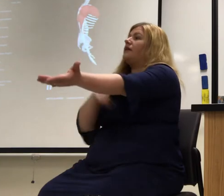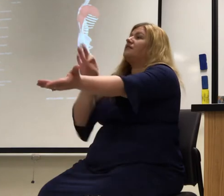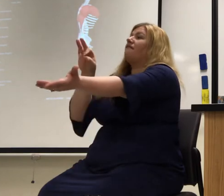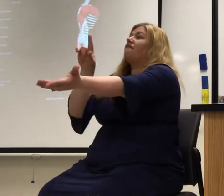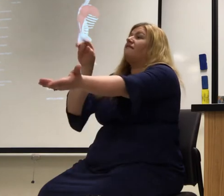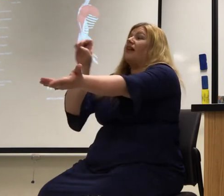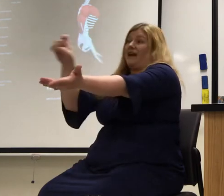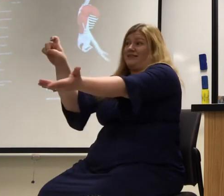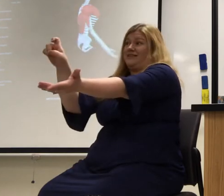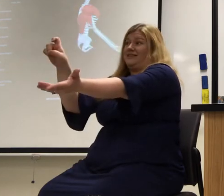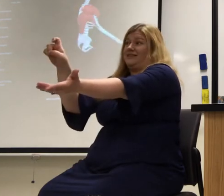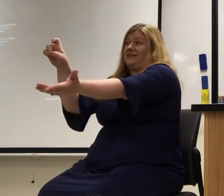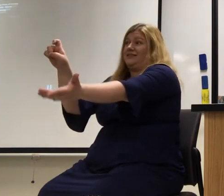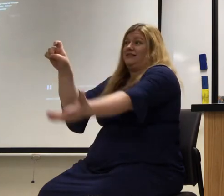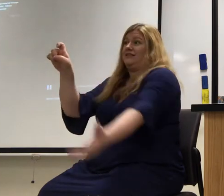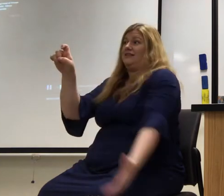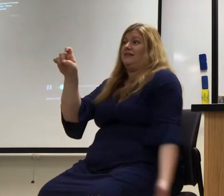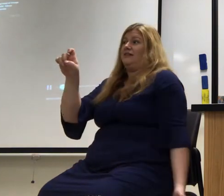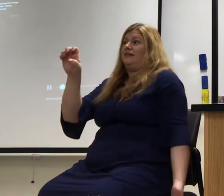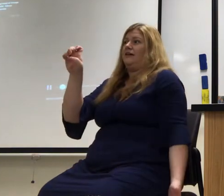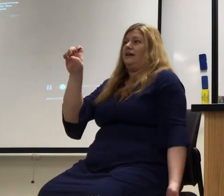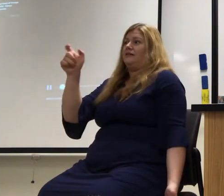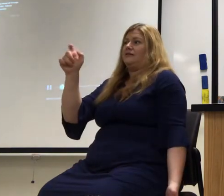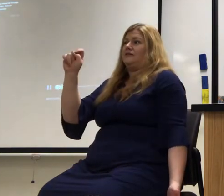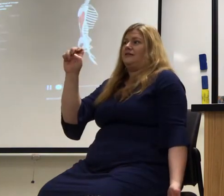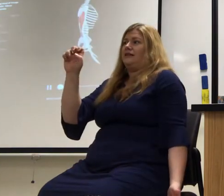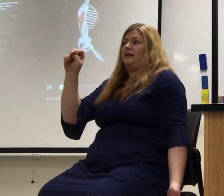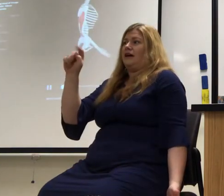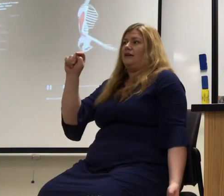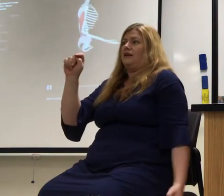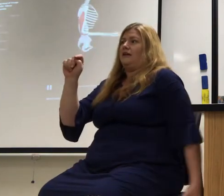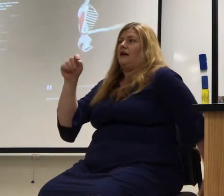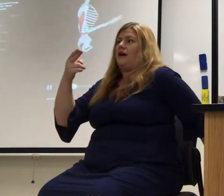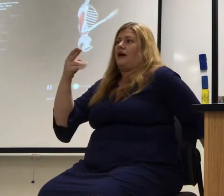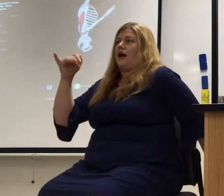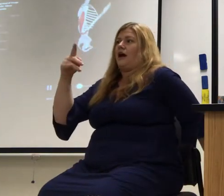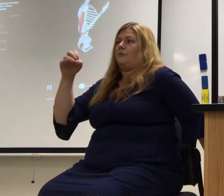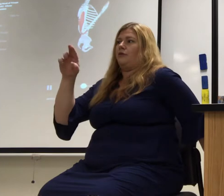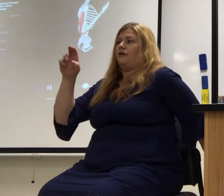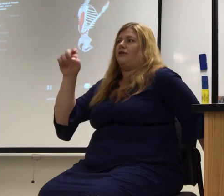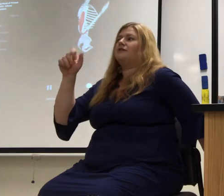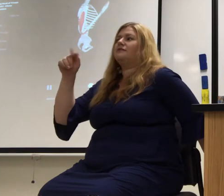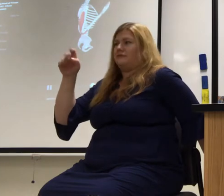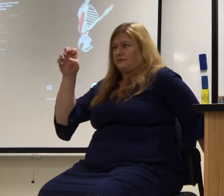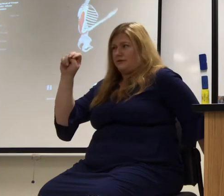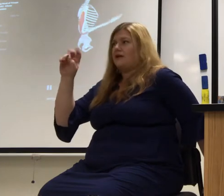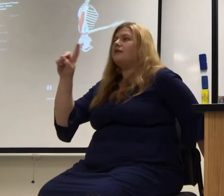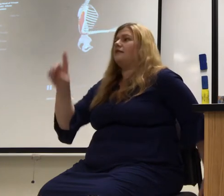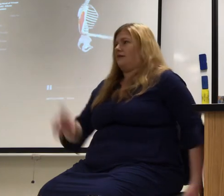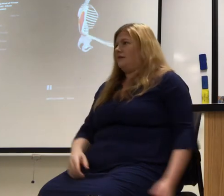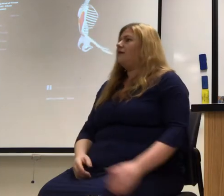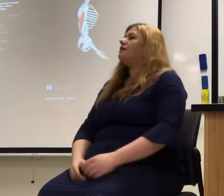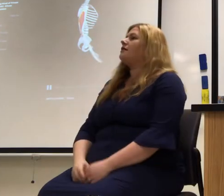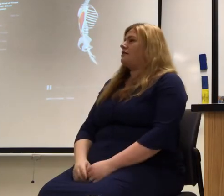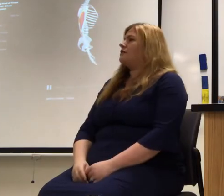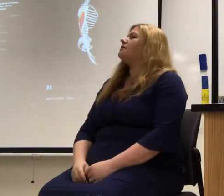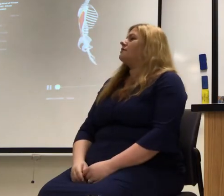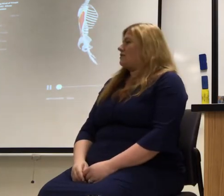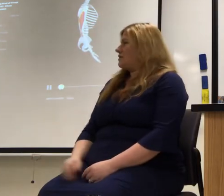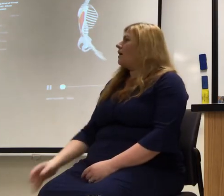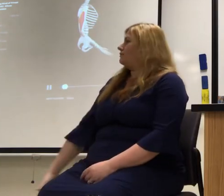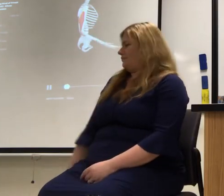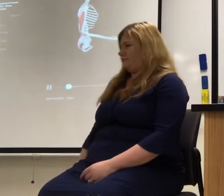elbow extension. is also accomplished by this muscle.